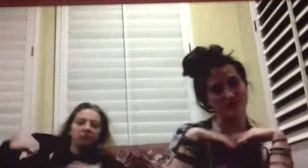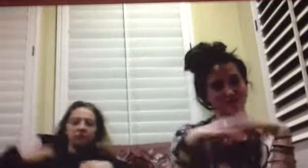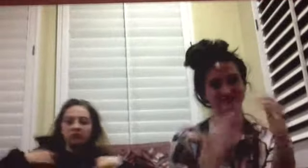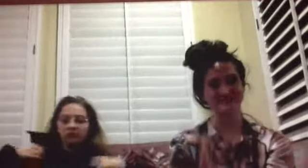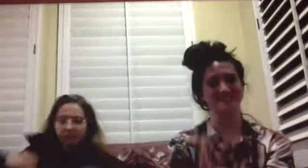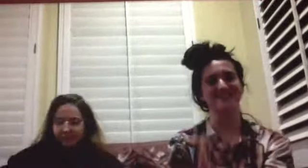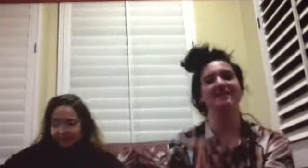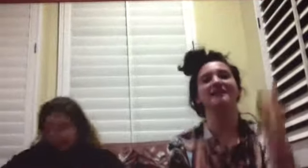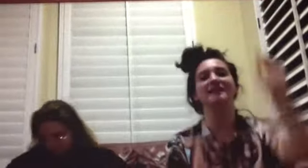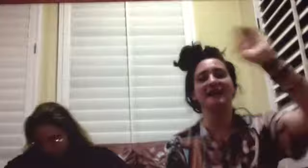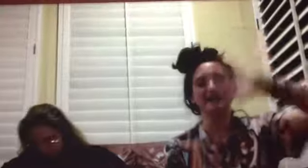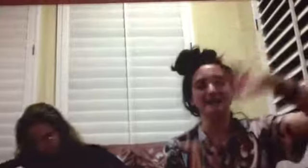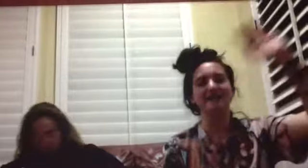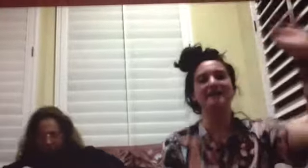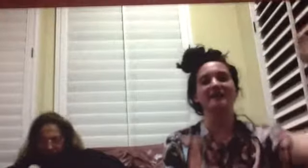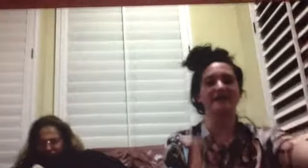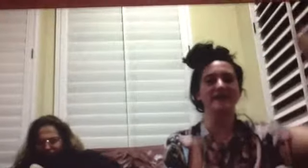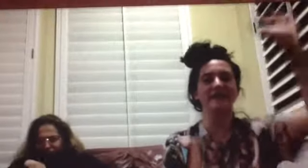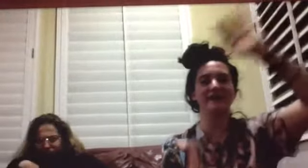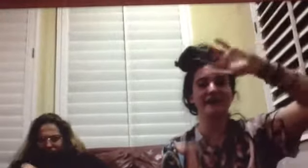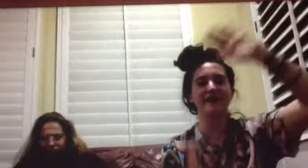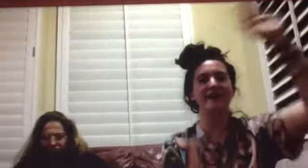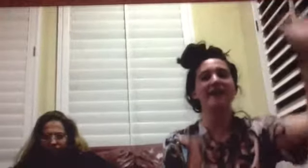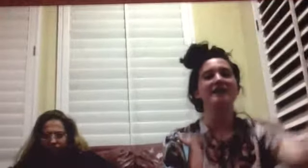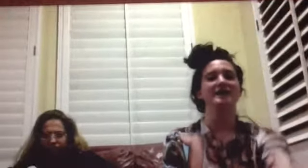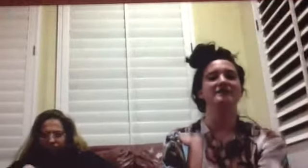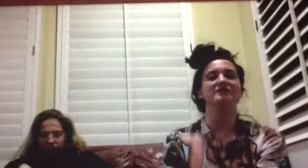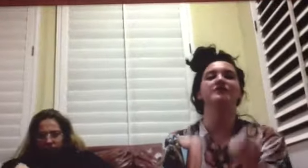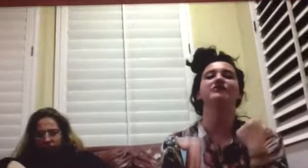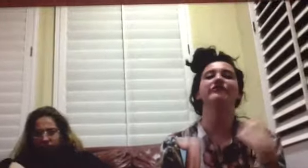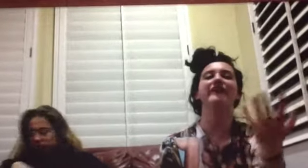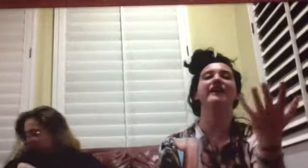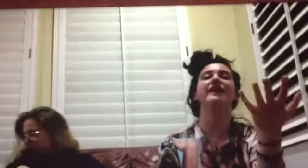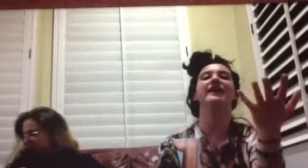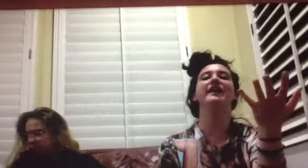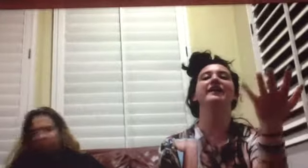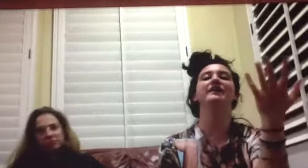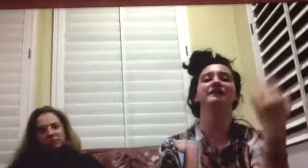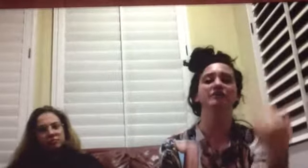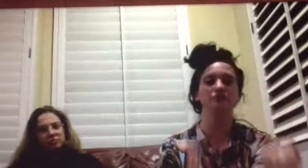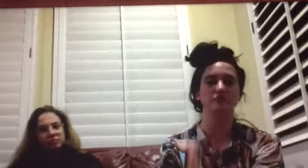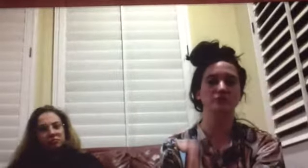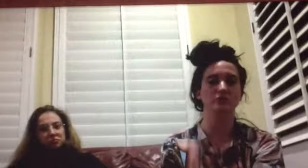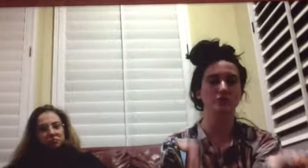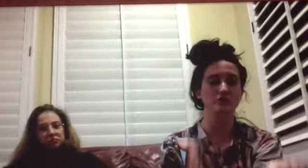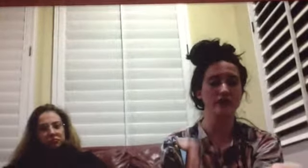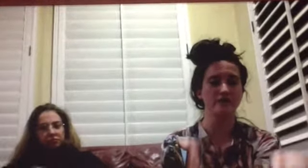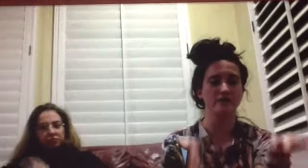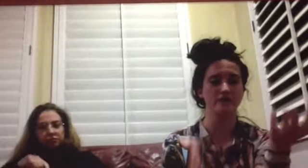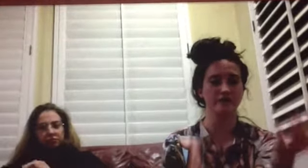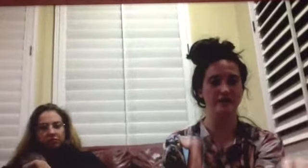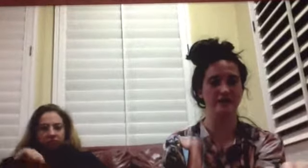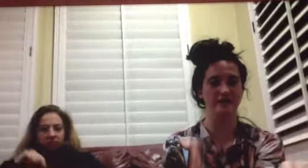Just singing la la la la la la la. And I'll find you, ready or not.